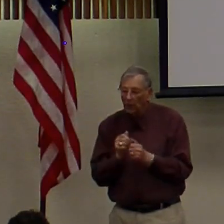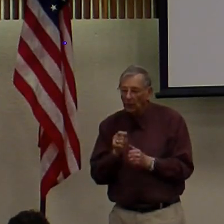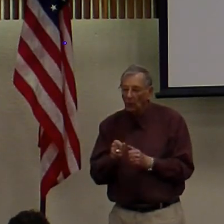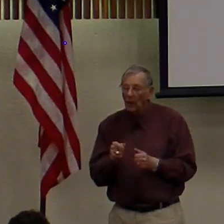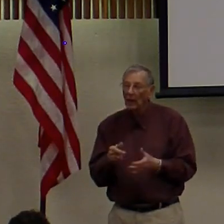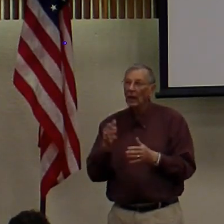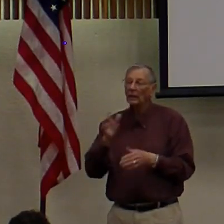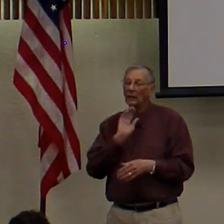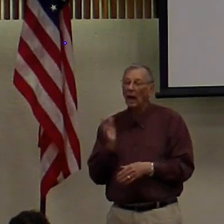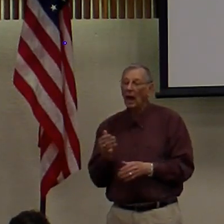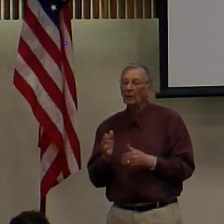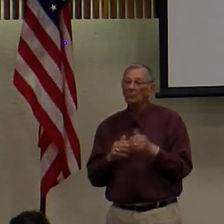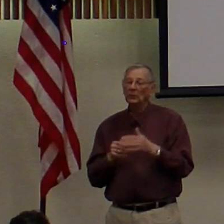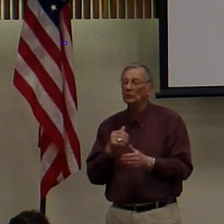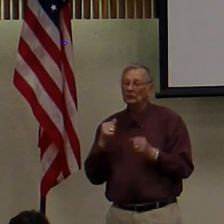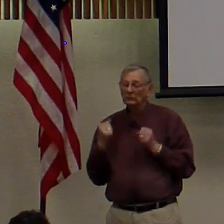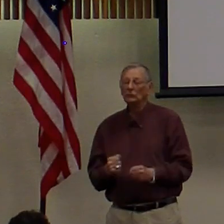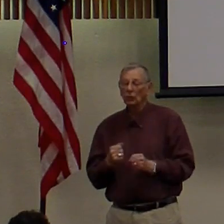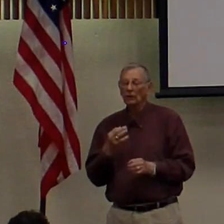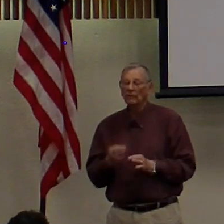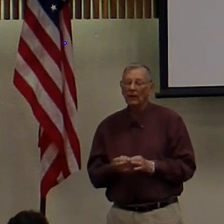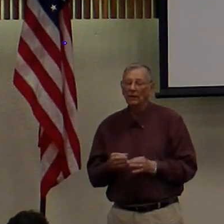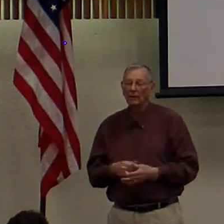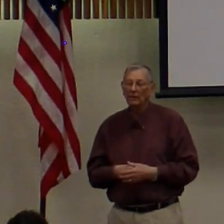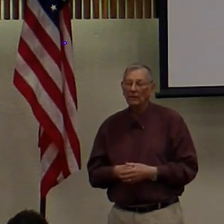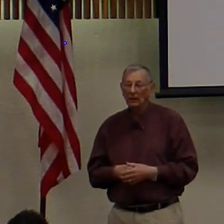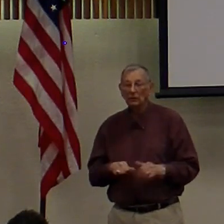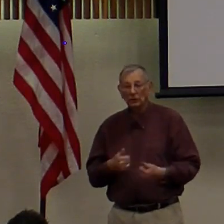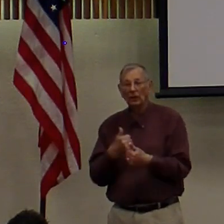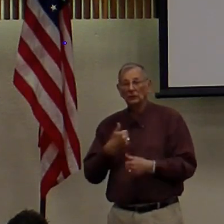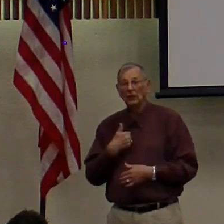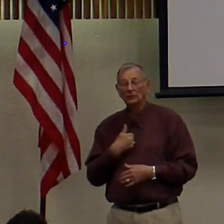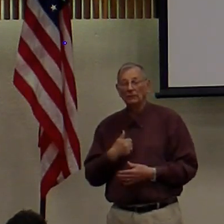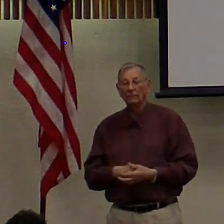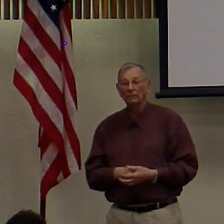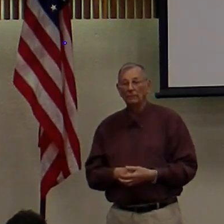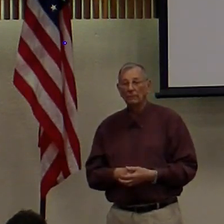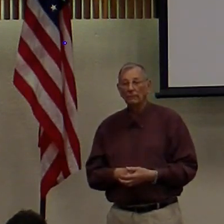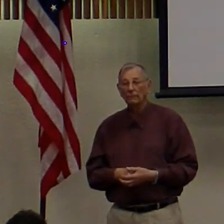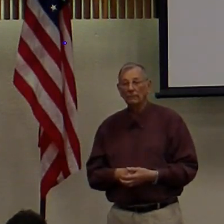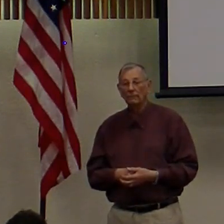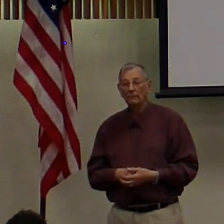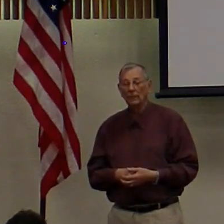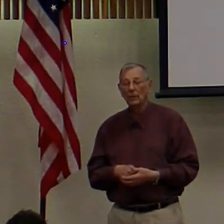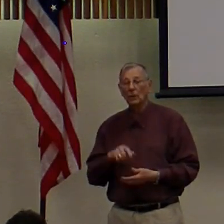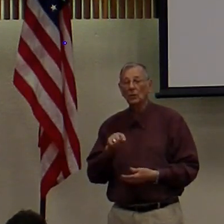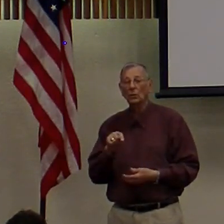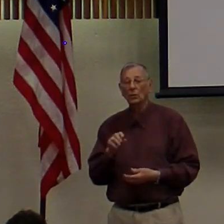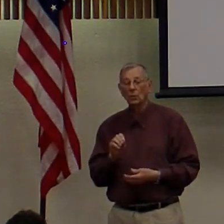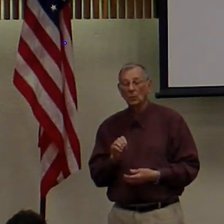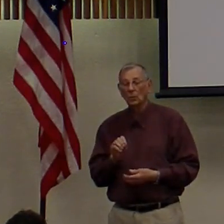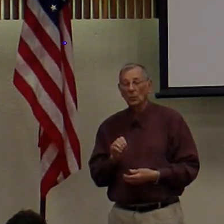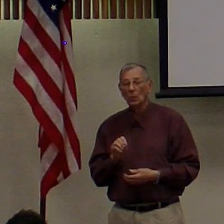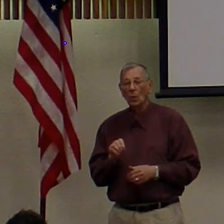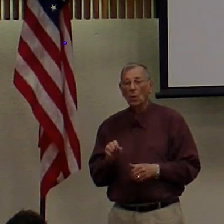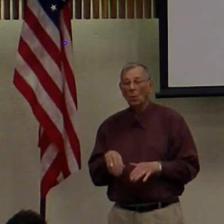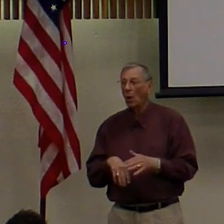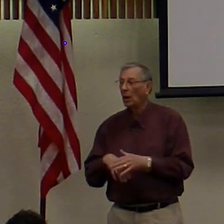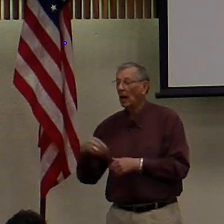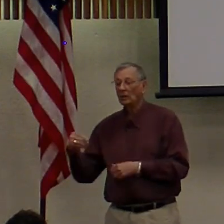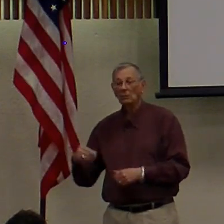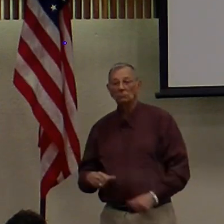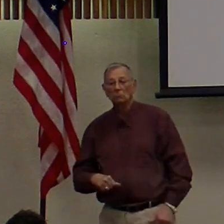let Him strengthen your faith. Let's all challenge ourselves to walk out of